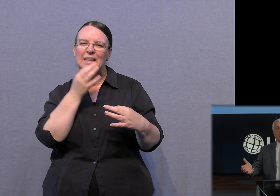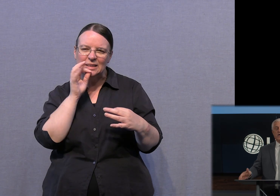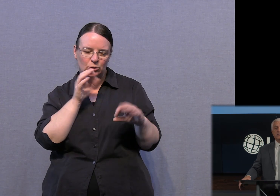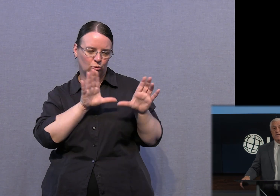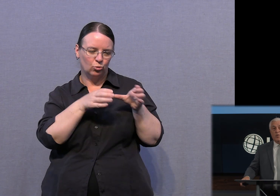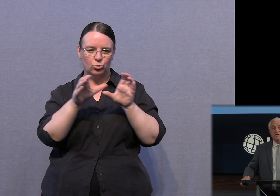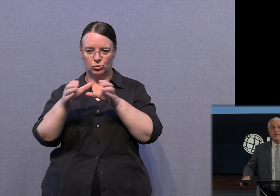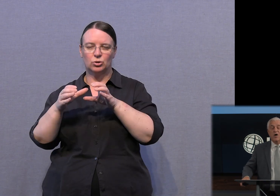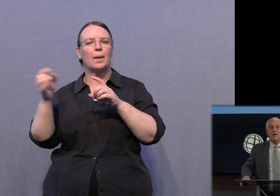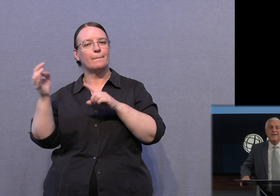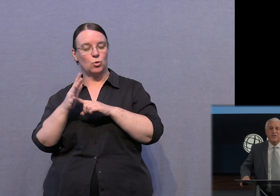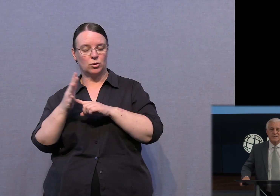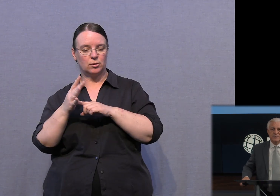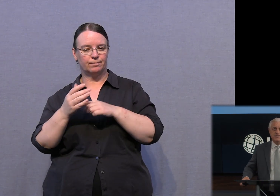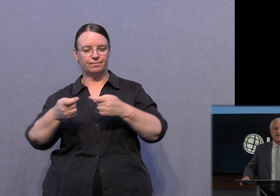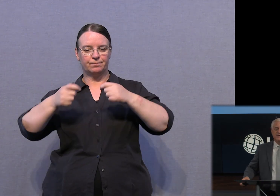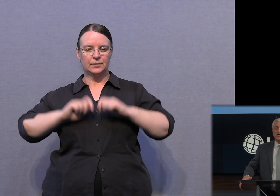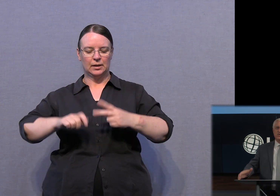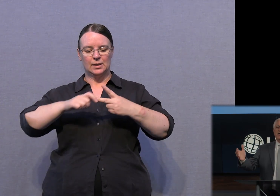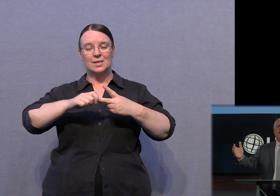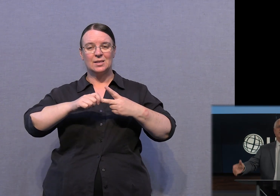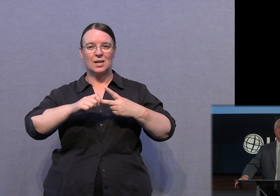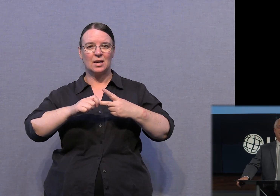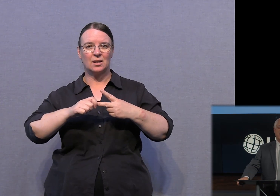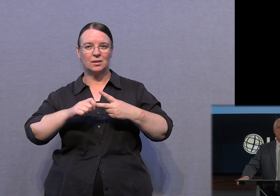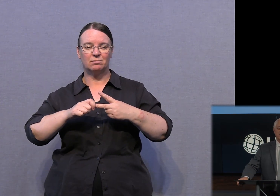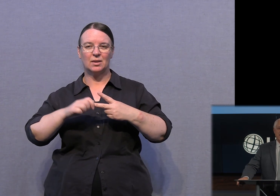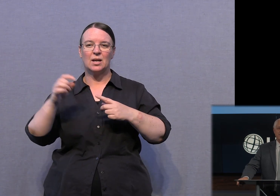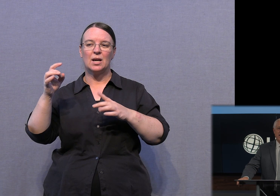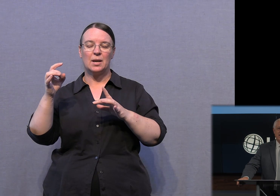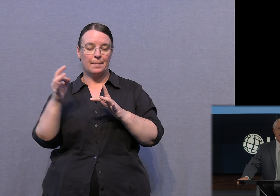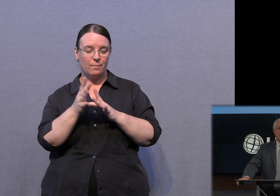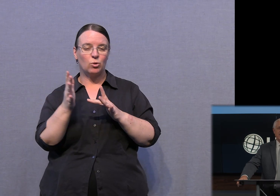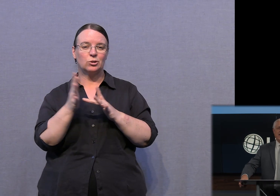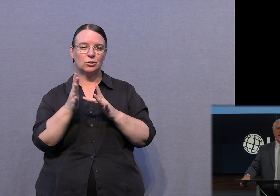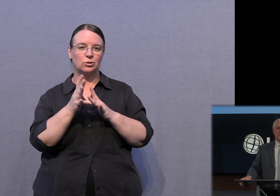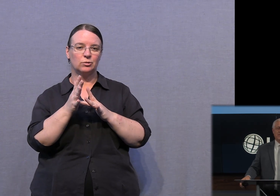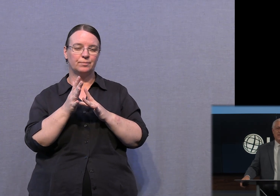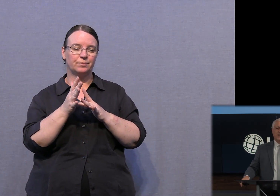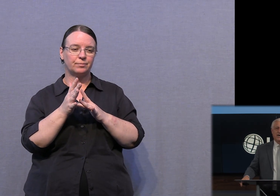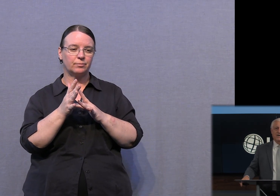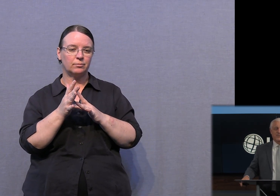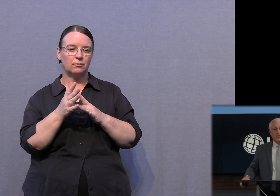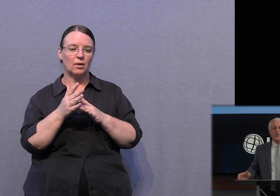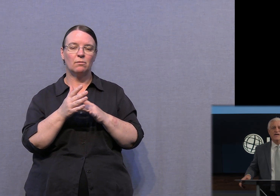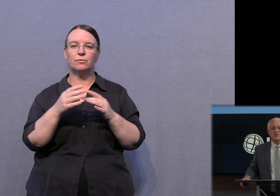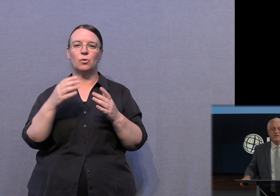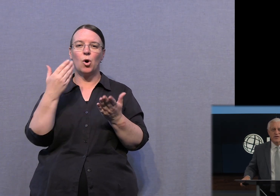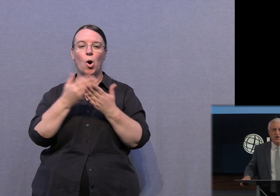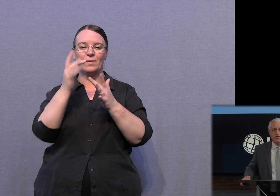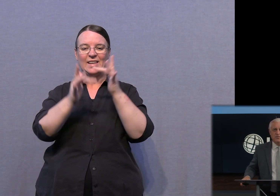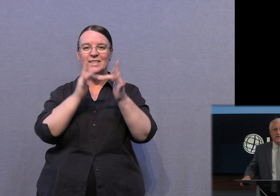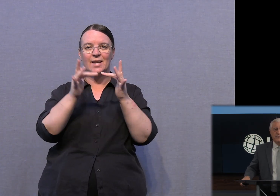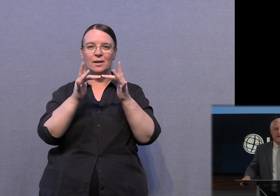God is showing us, the importance of an online presence. This was unknown to the apostles, but that's been the case throughout the history